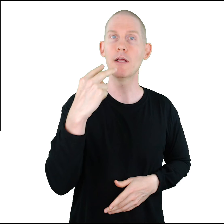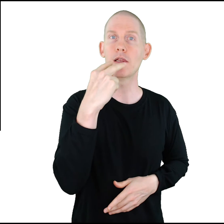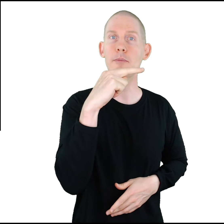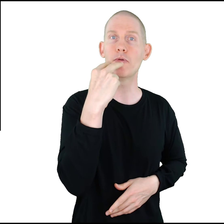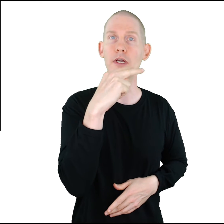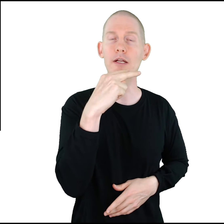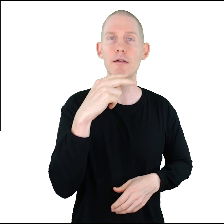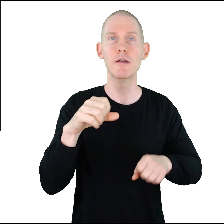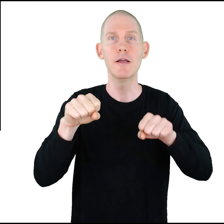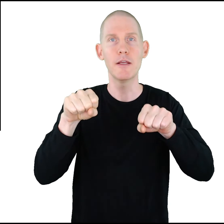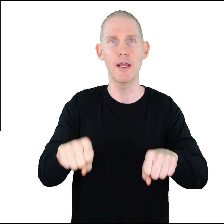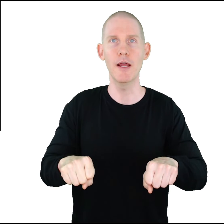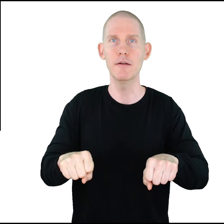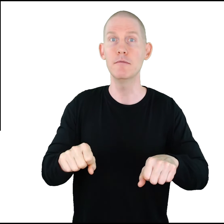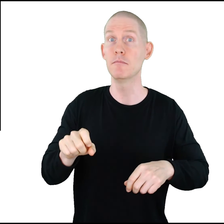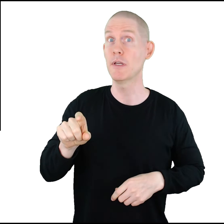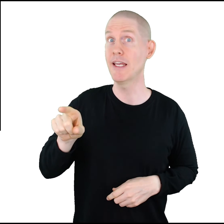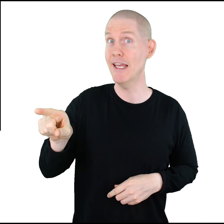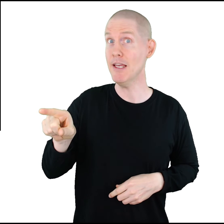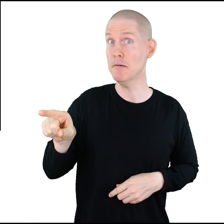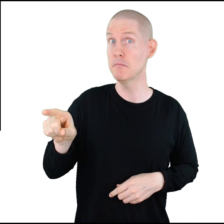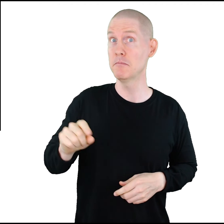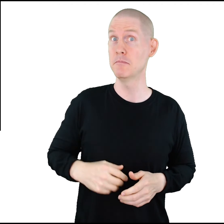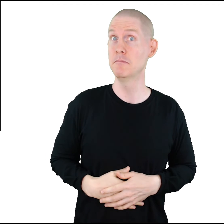lip read. Can he.